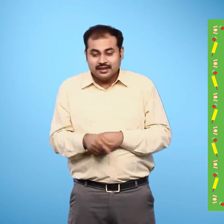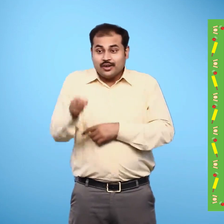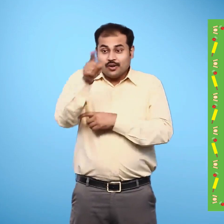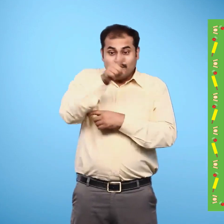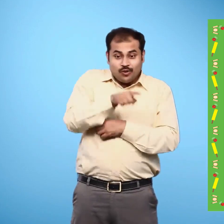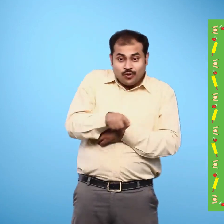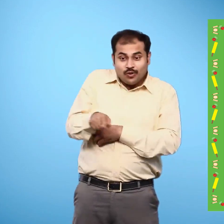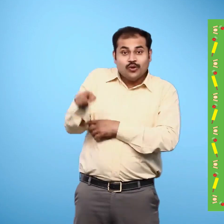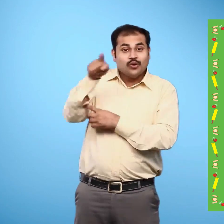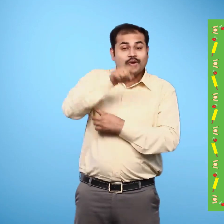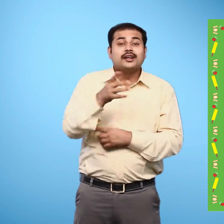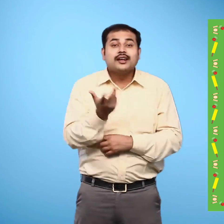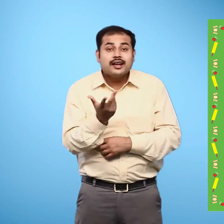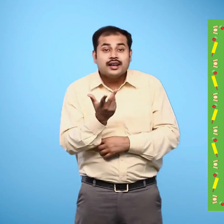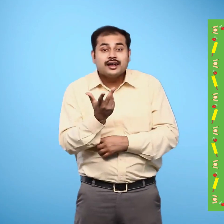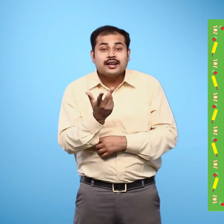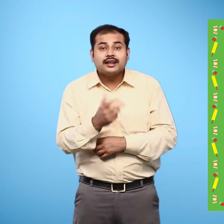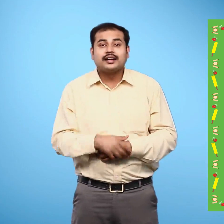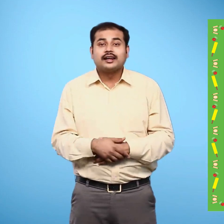Look around, look around.